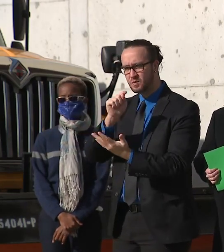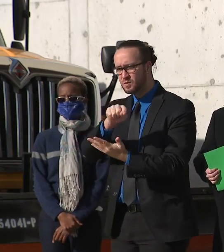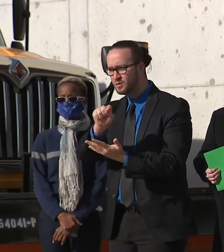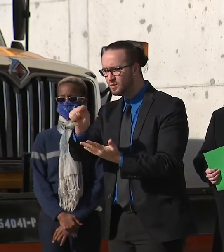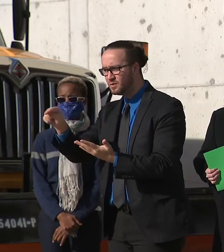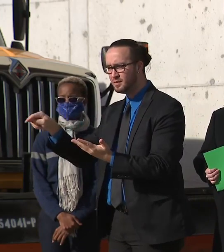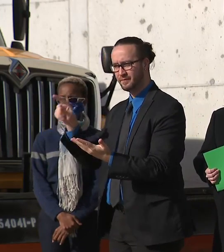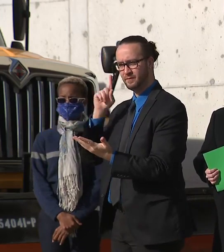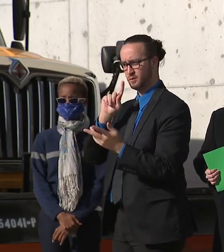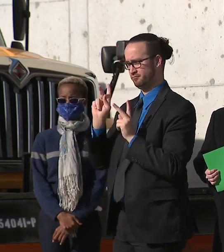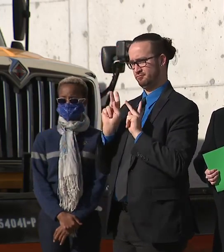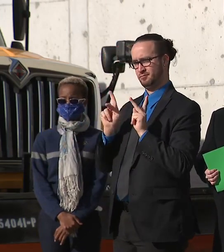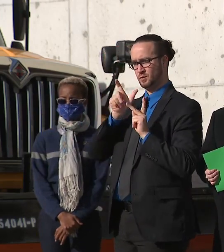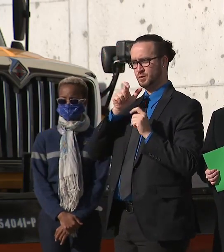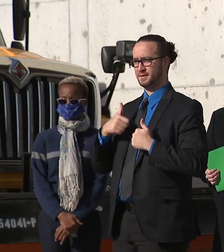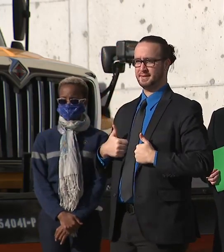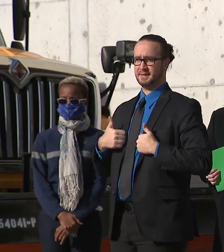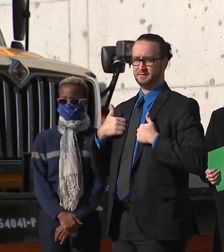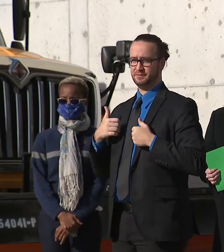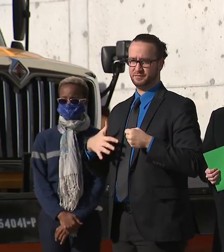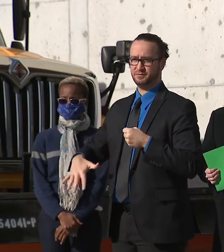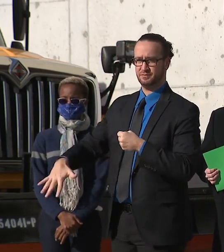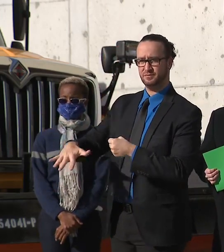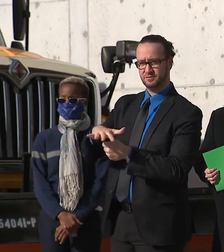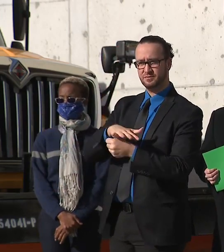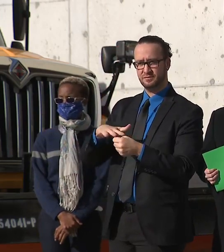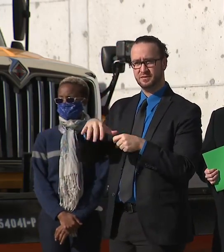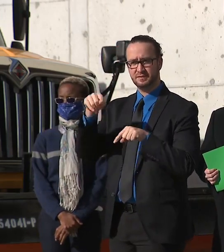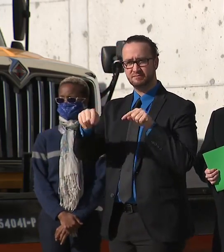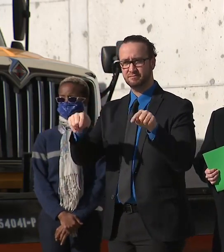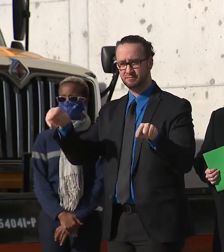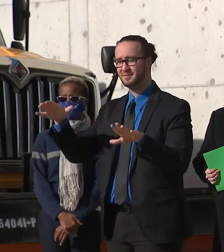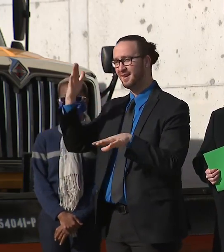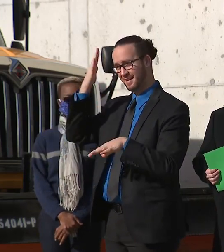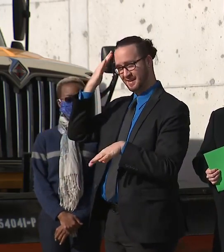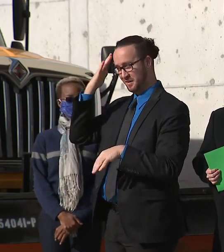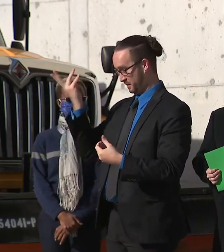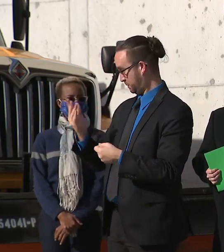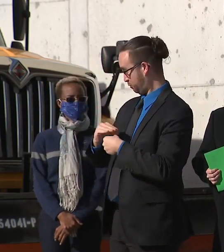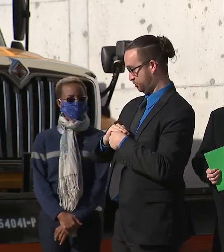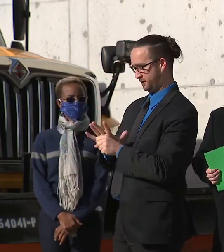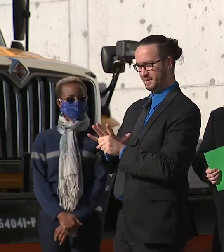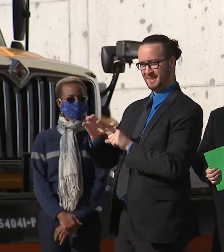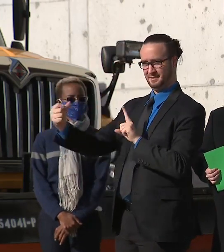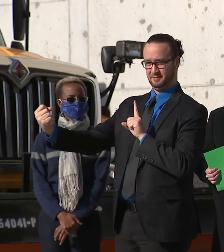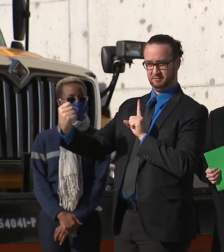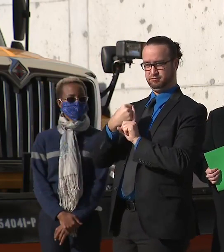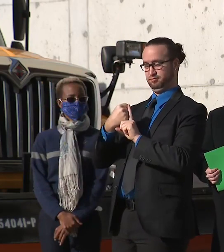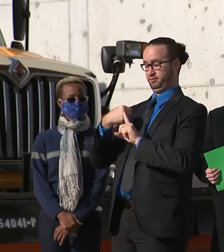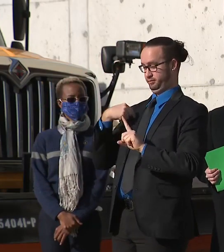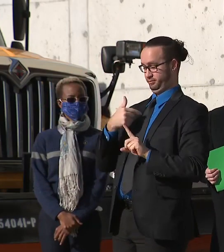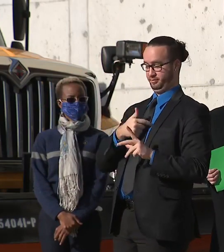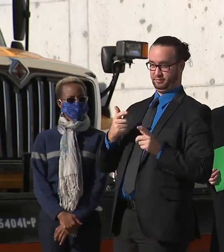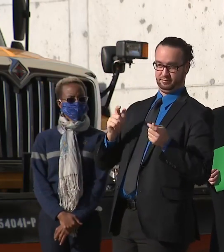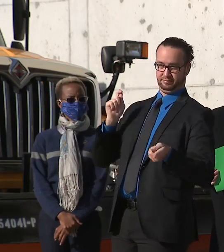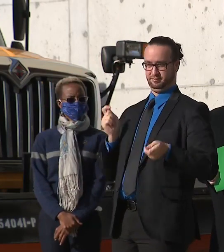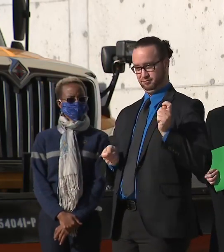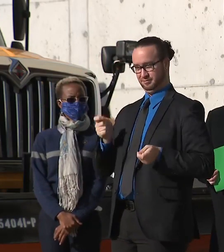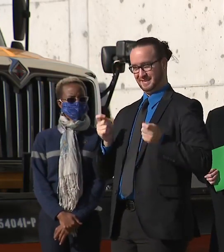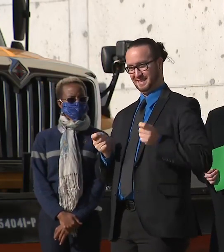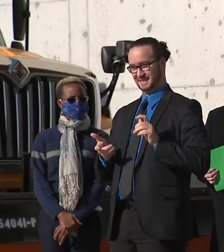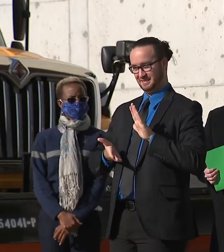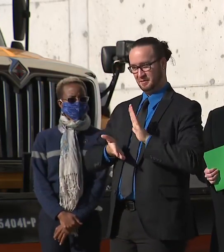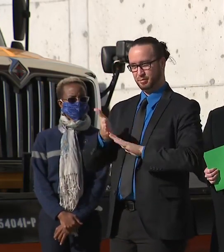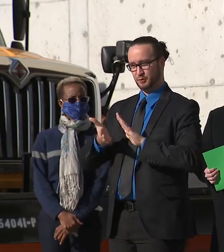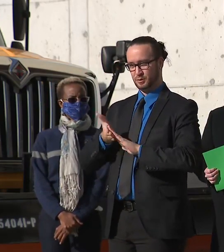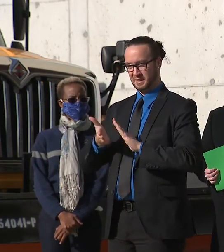we all know the pandemic has changed how we manage our snow operations and everything. For example, we have established a